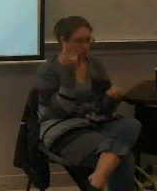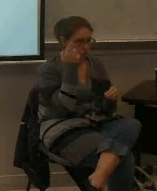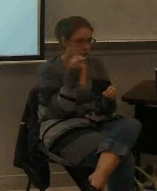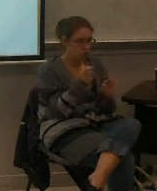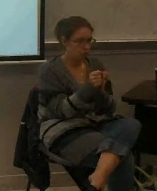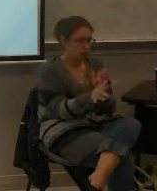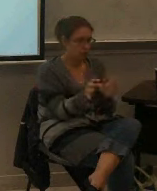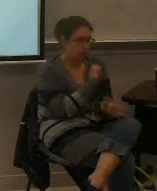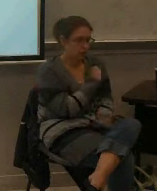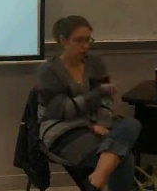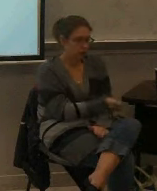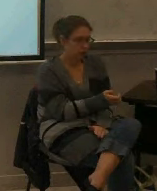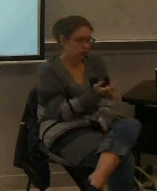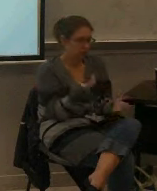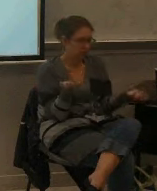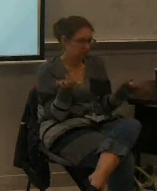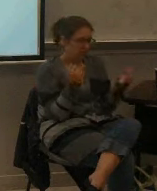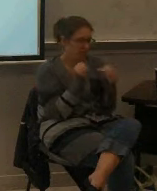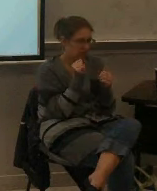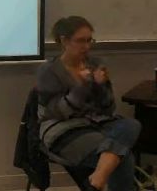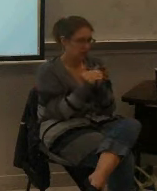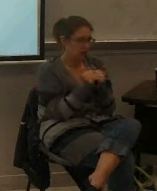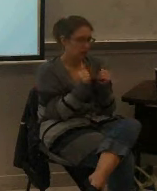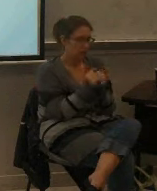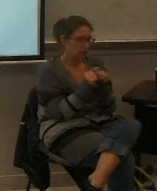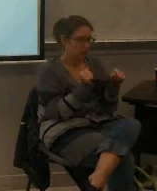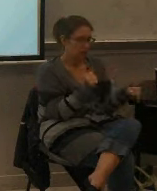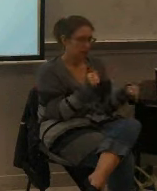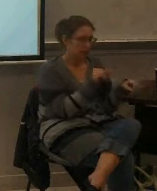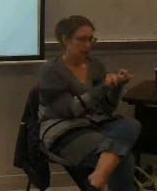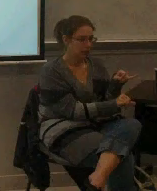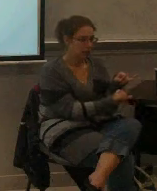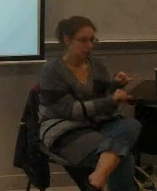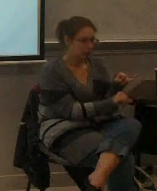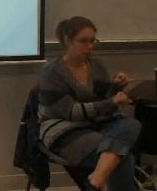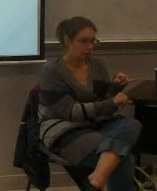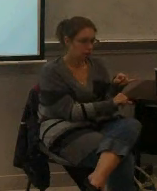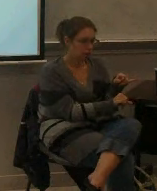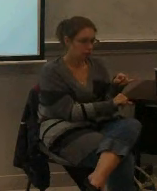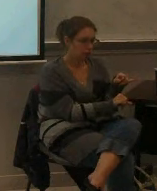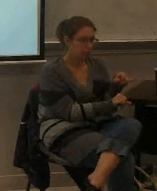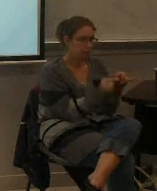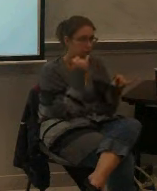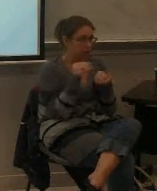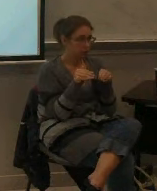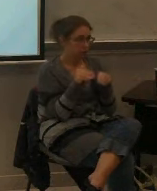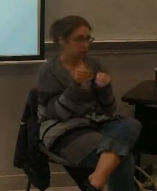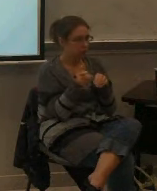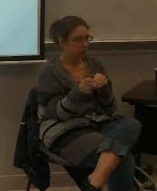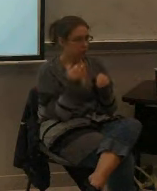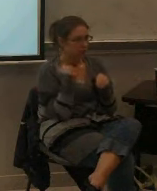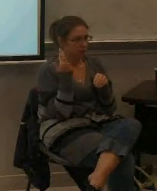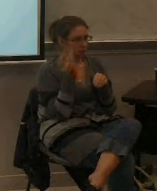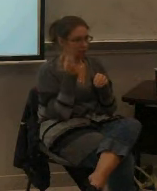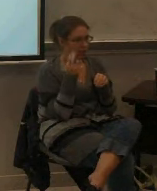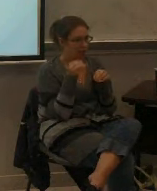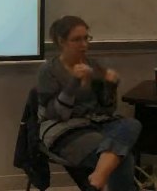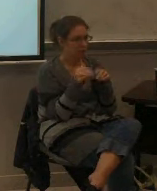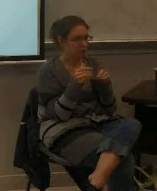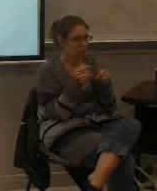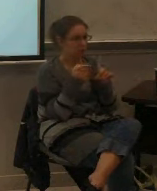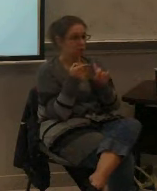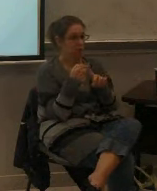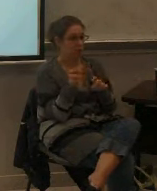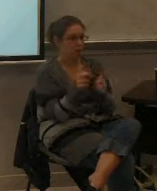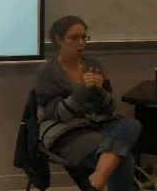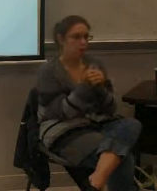you're wasting energy and you're not going to be able to compete against the one that sits still. So if you're going to move, you have to be able to move towards or away